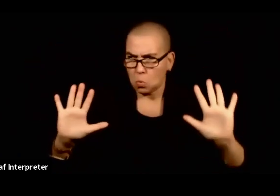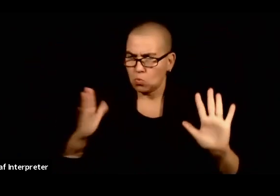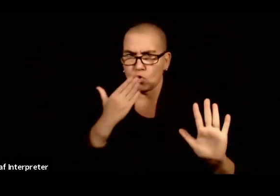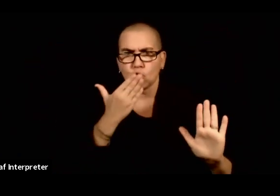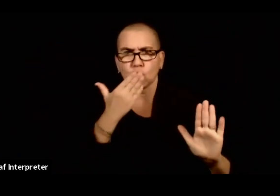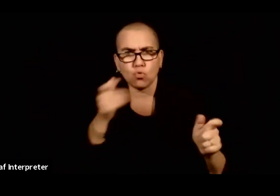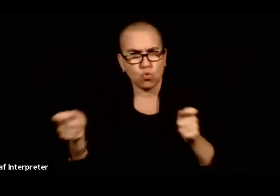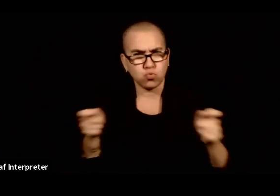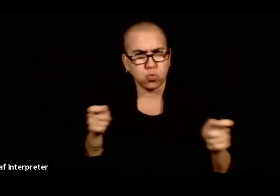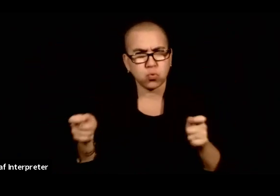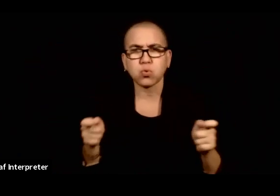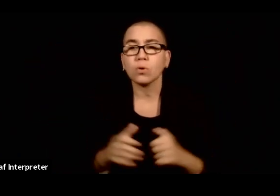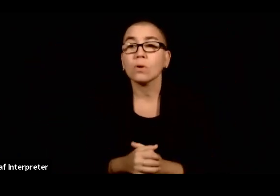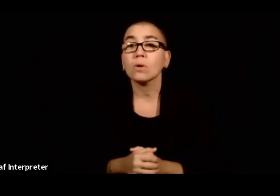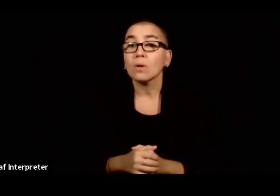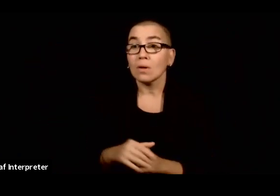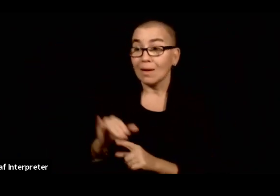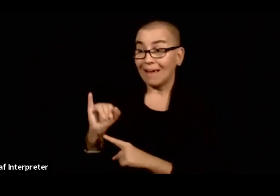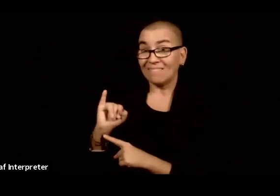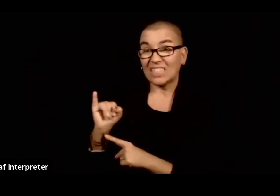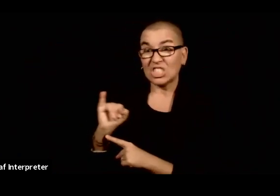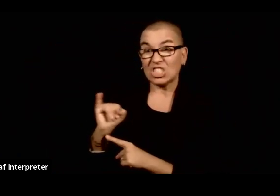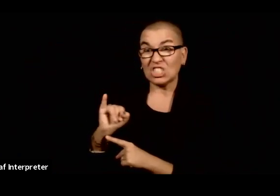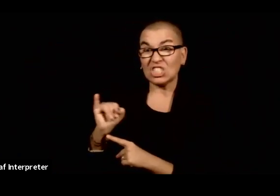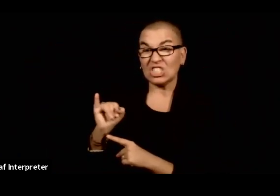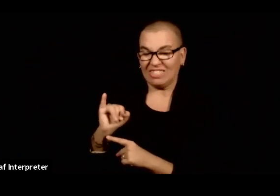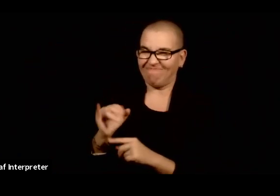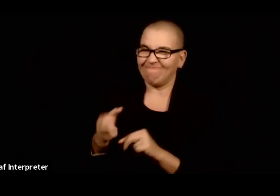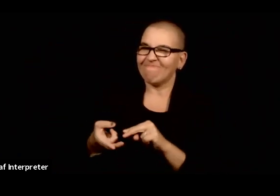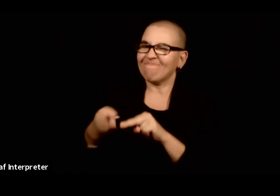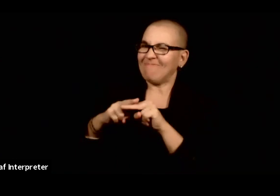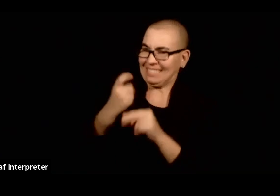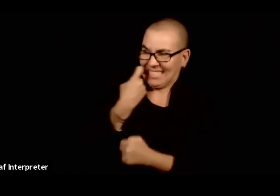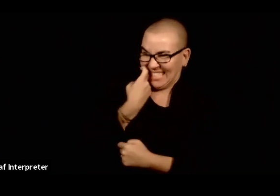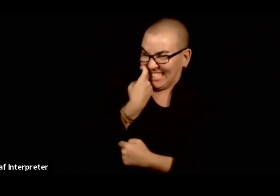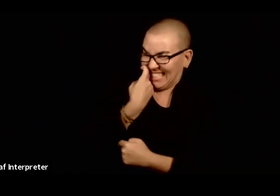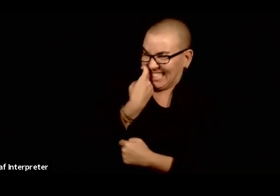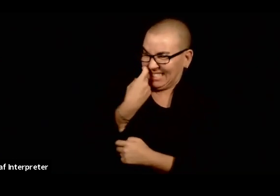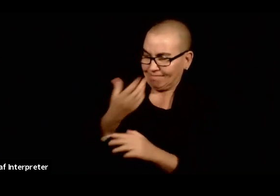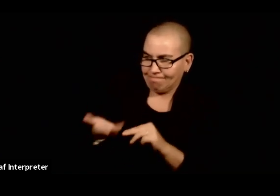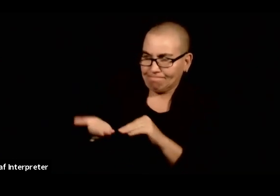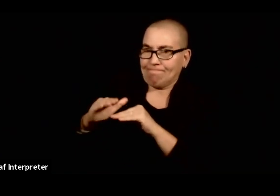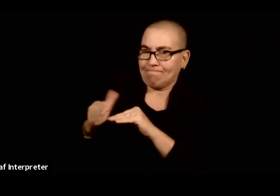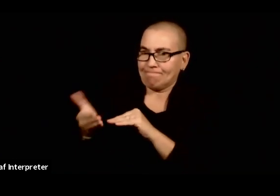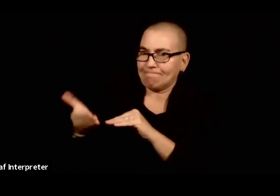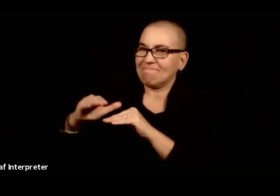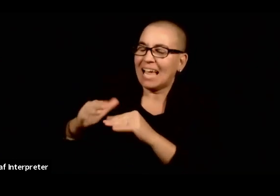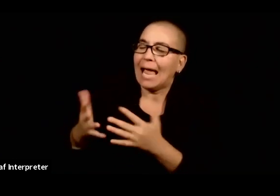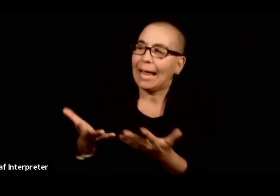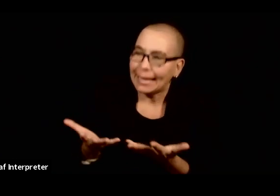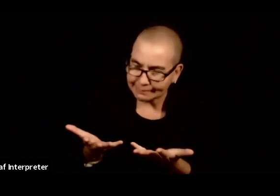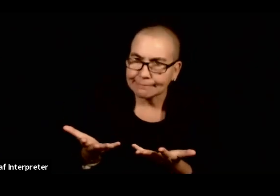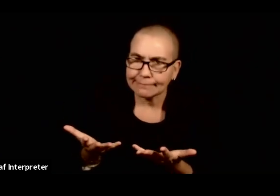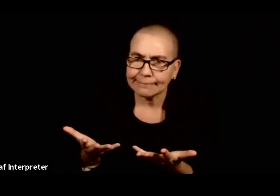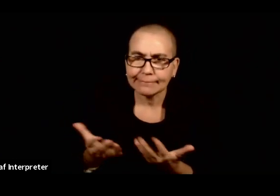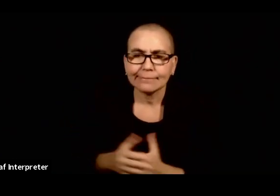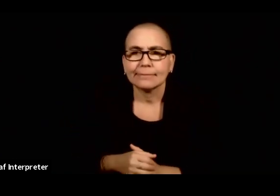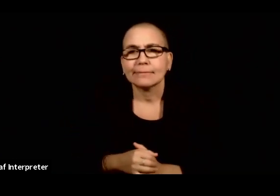numbers have gone up a bit in recent weeks, which is a really unfortunate result of the marked increase we're seeing